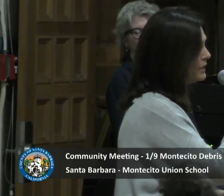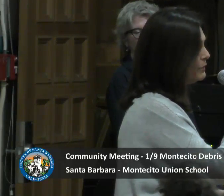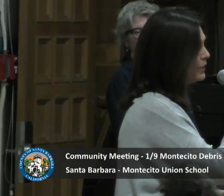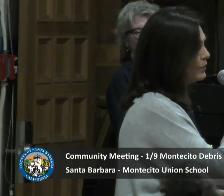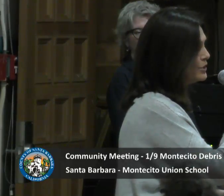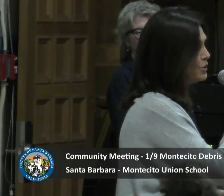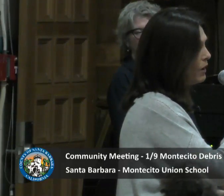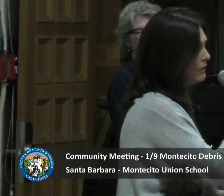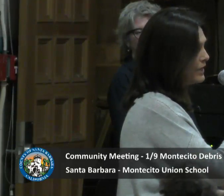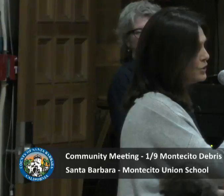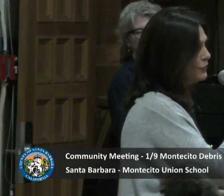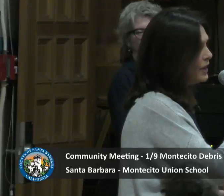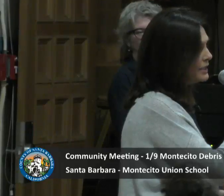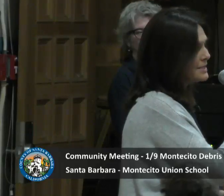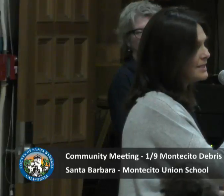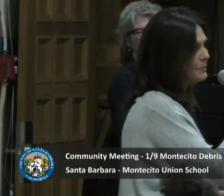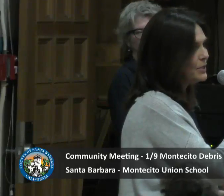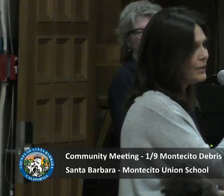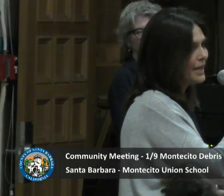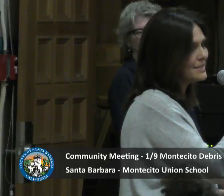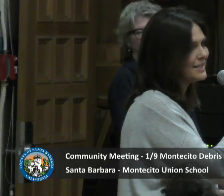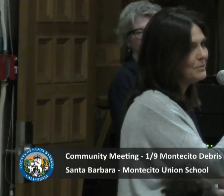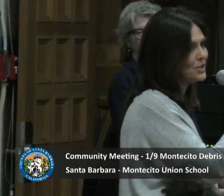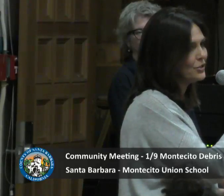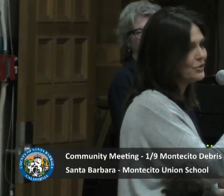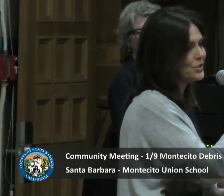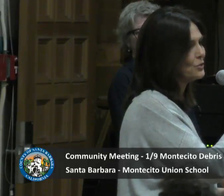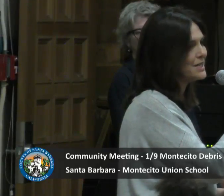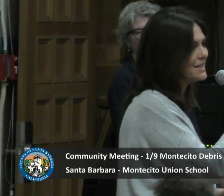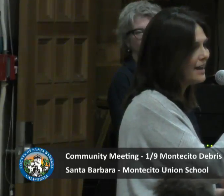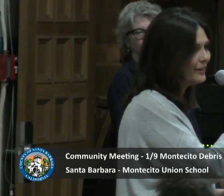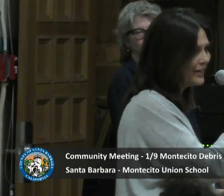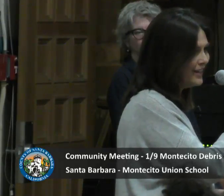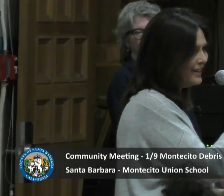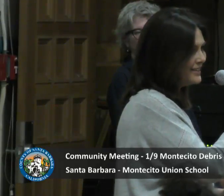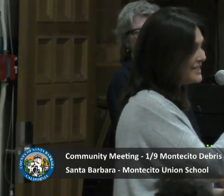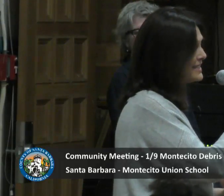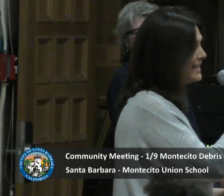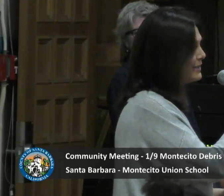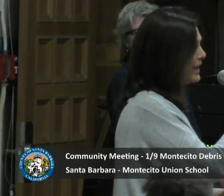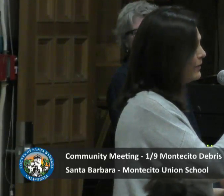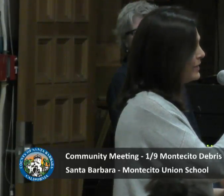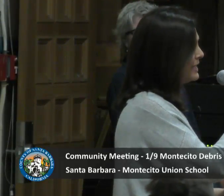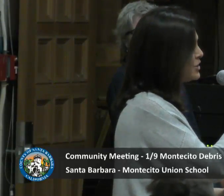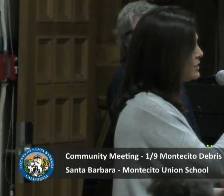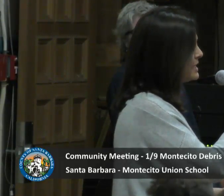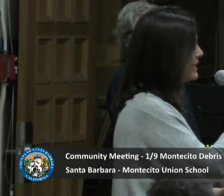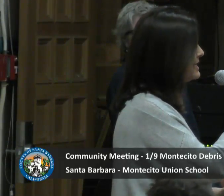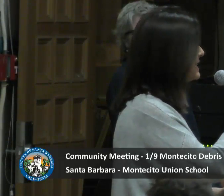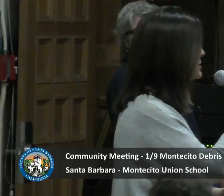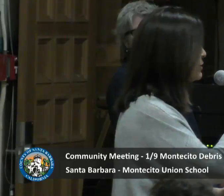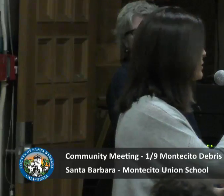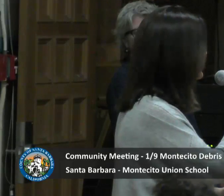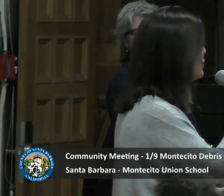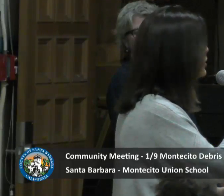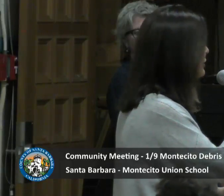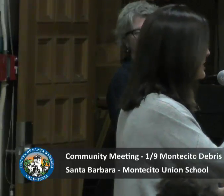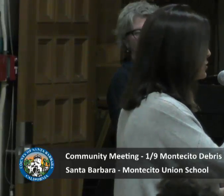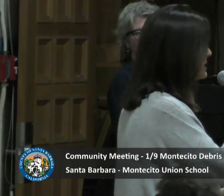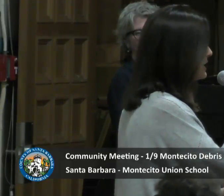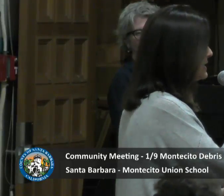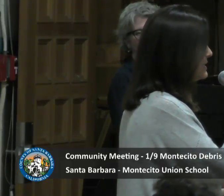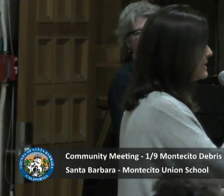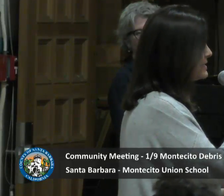just really want to urge you all, as you're falling asleep and you can't sleep because you're stressed out, just think about interesting ideas or